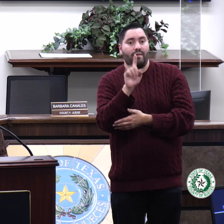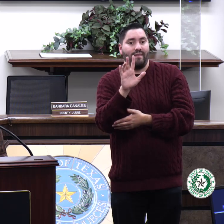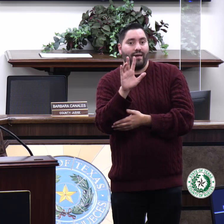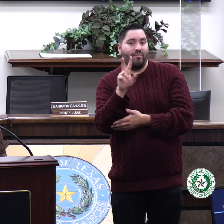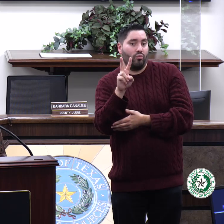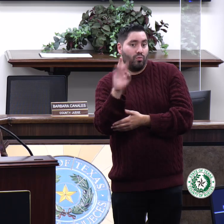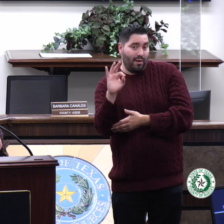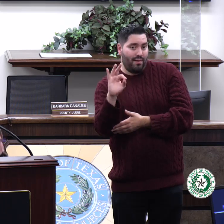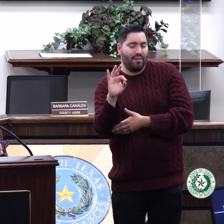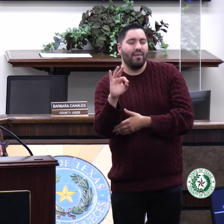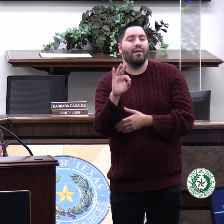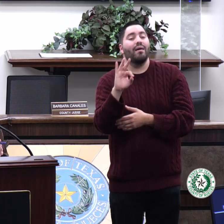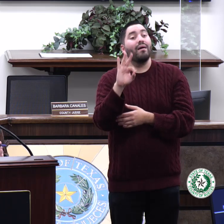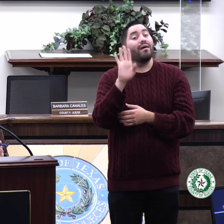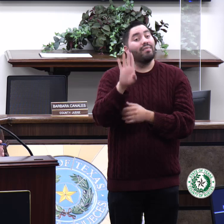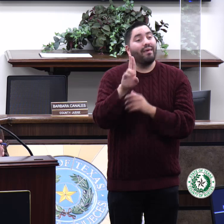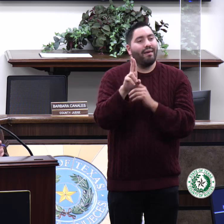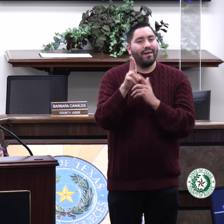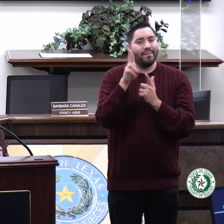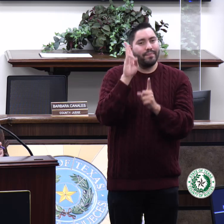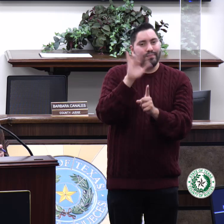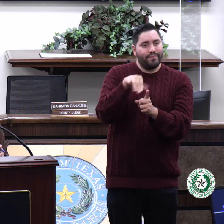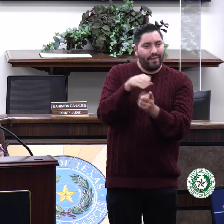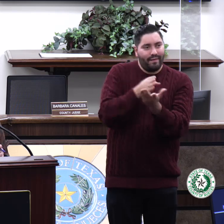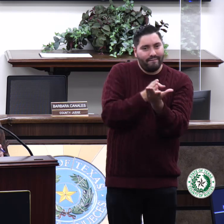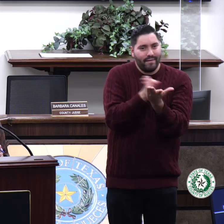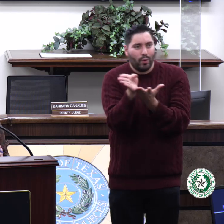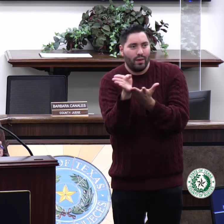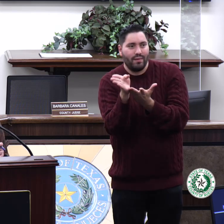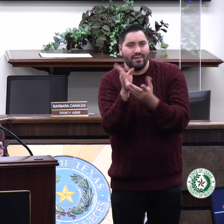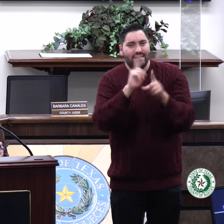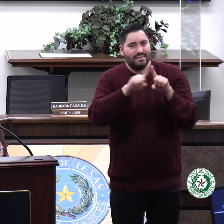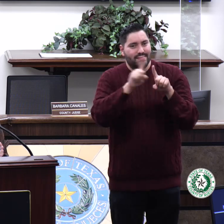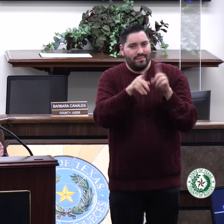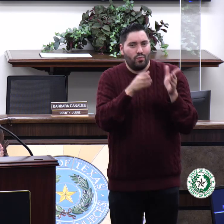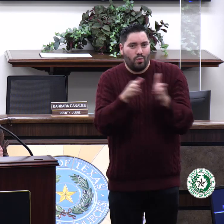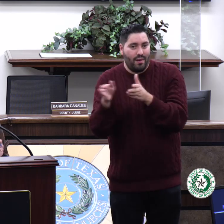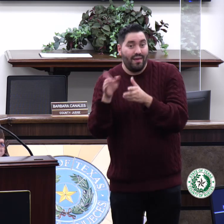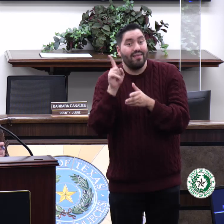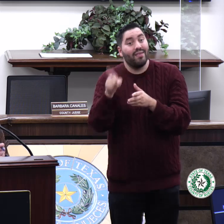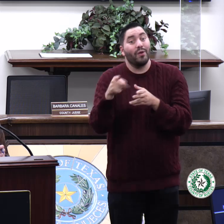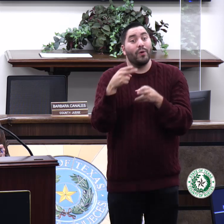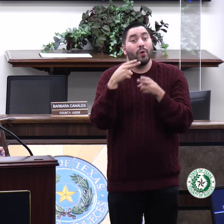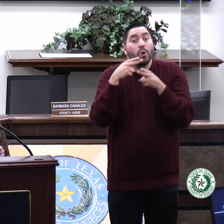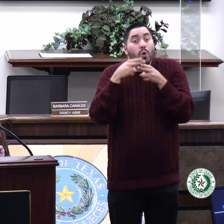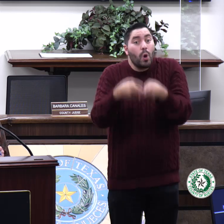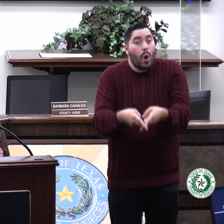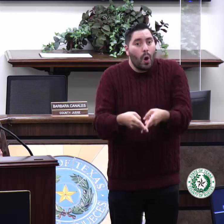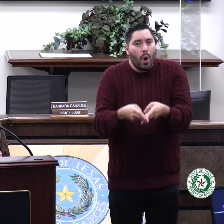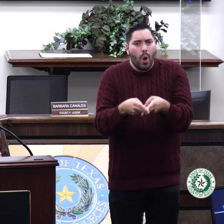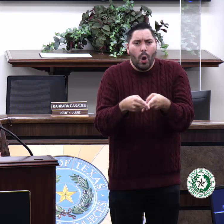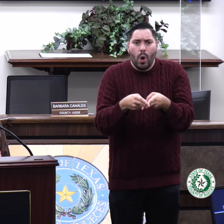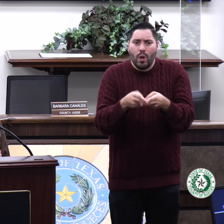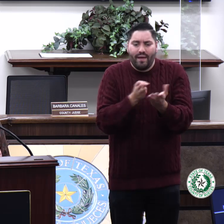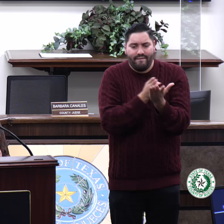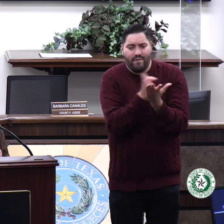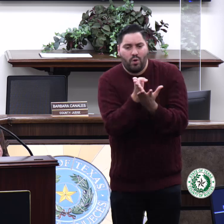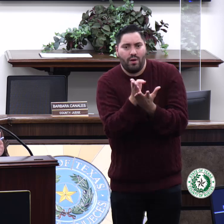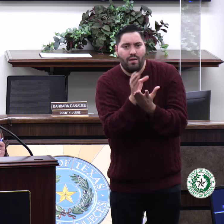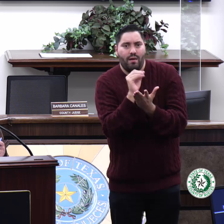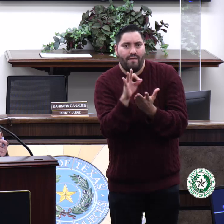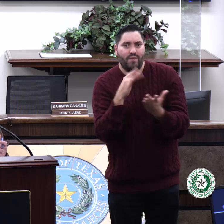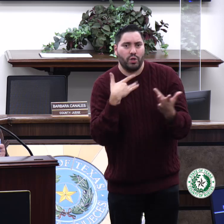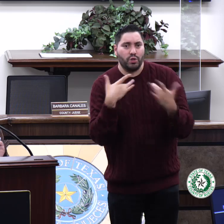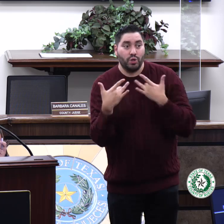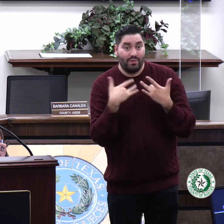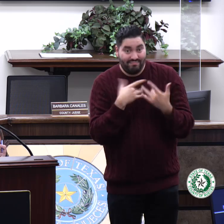B11529. And they classify these variants in a variety of ways, and this one is called a variant of concern. And it actually